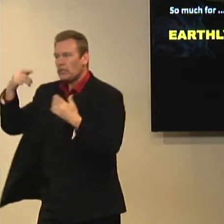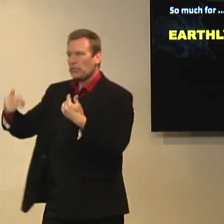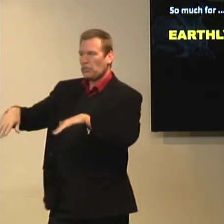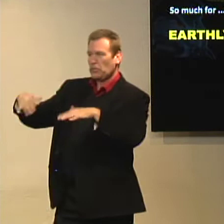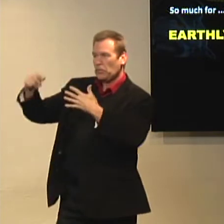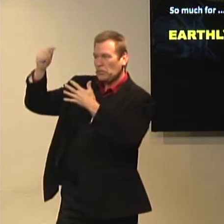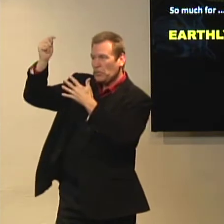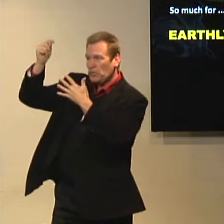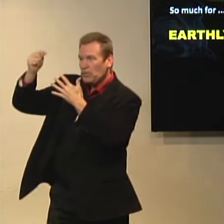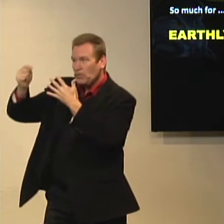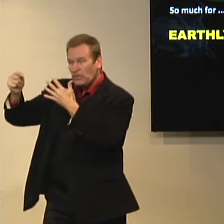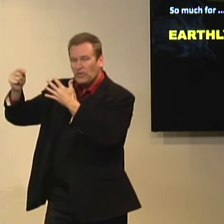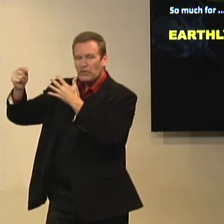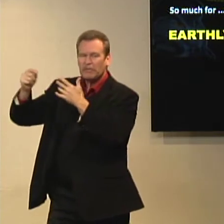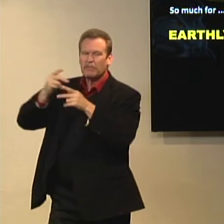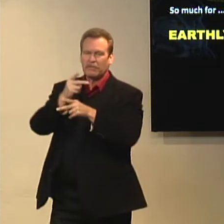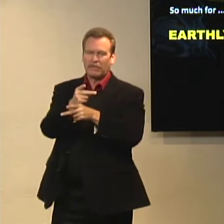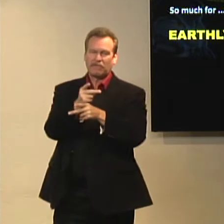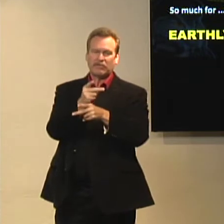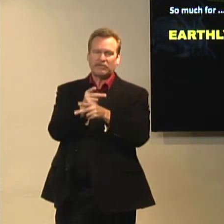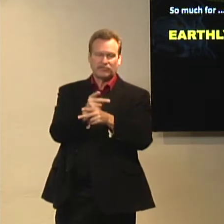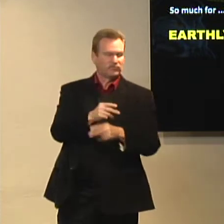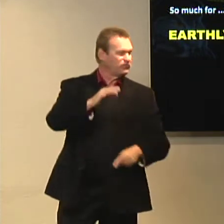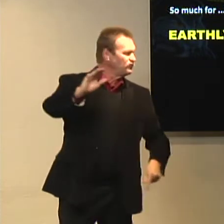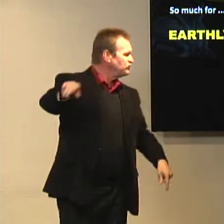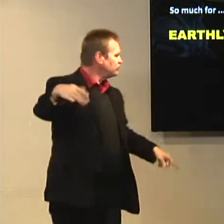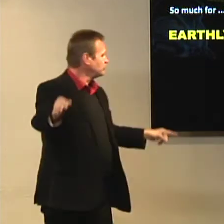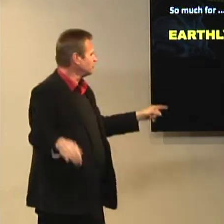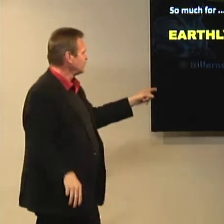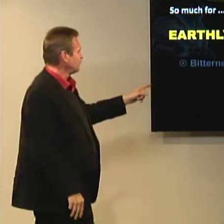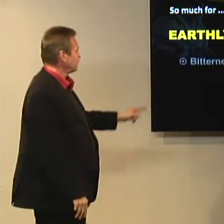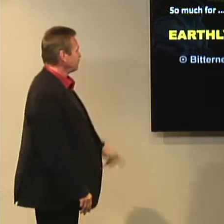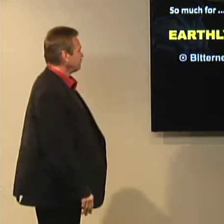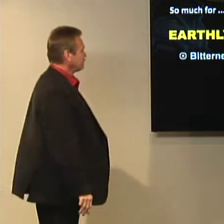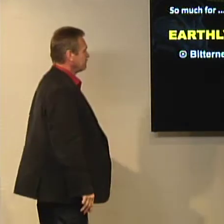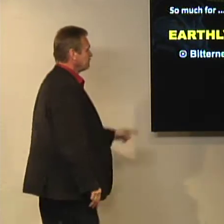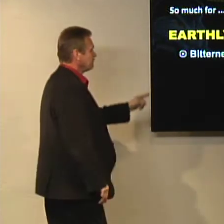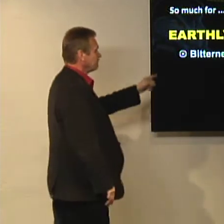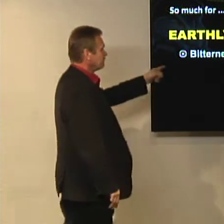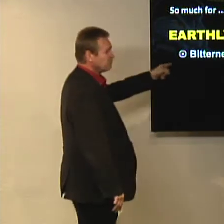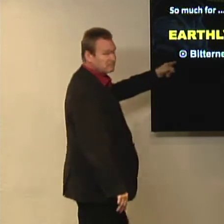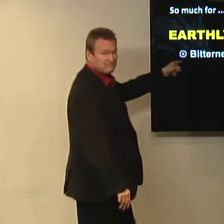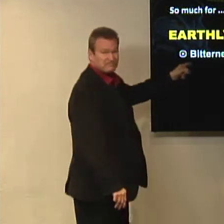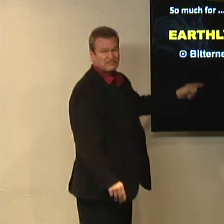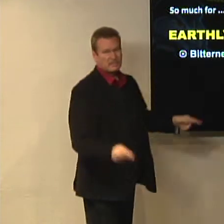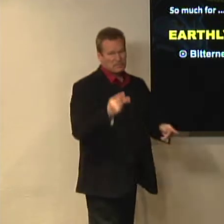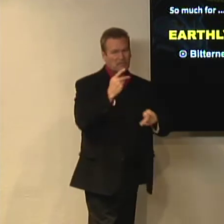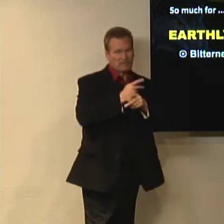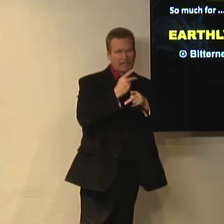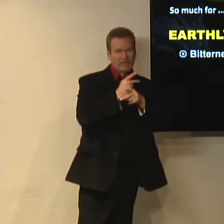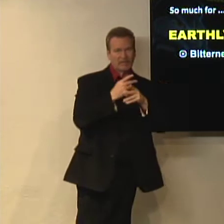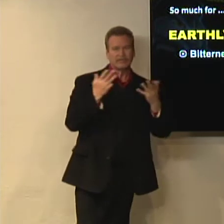You know, the kind of wisdoms that the world will offer you. We are to take care and to be careful. Because what does it